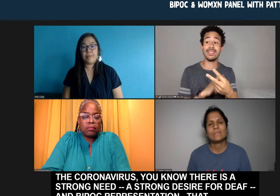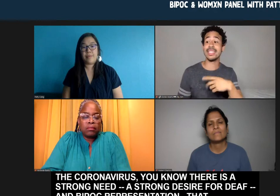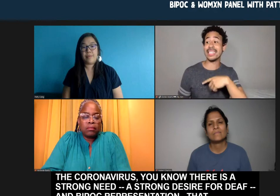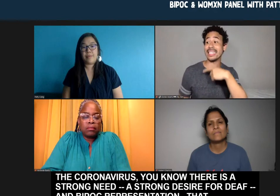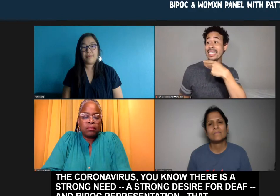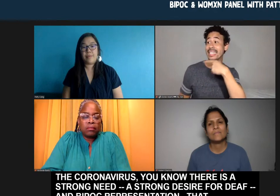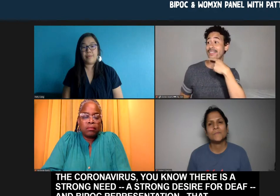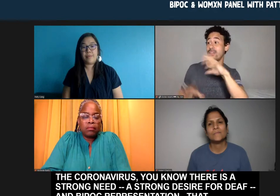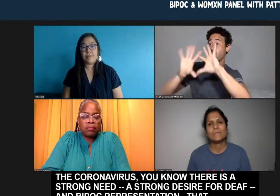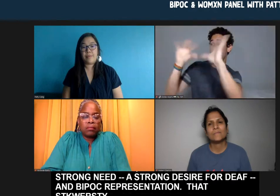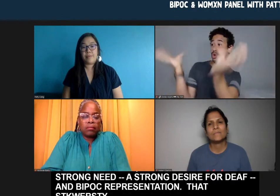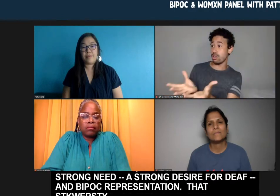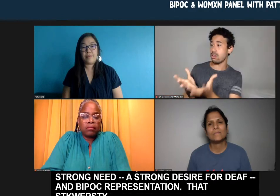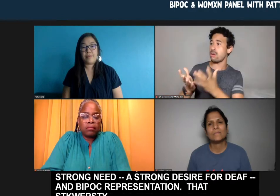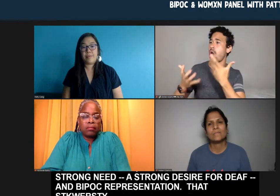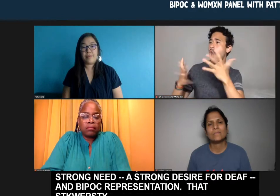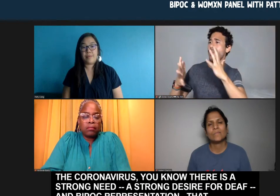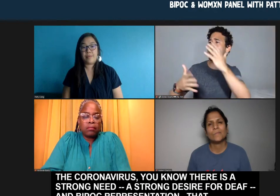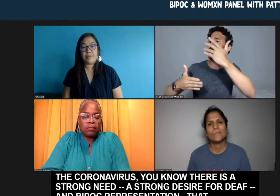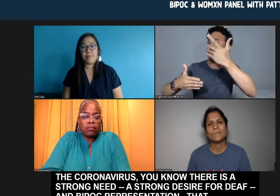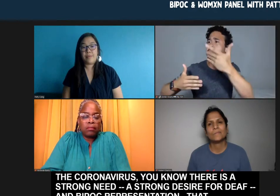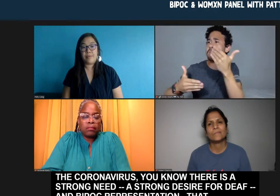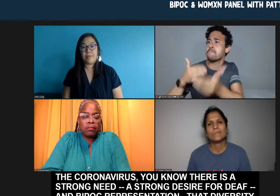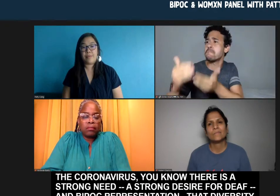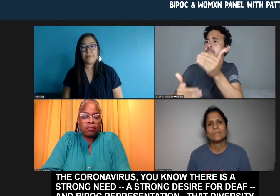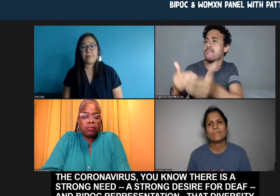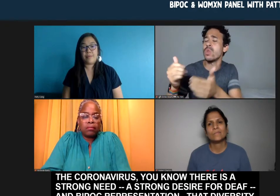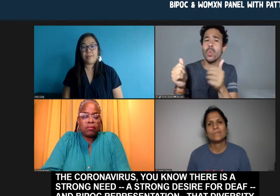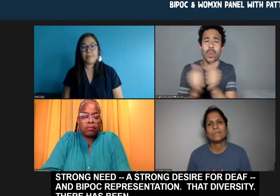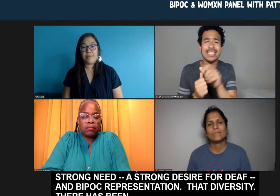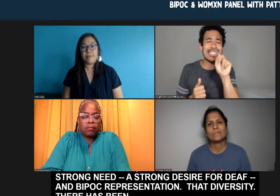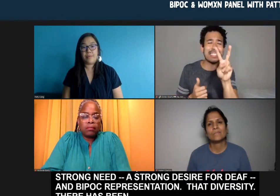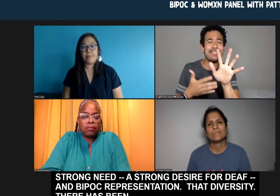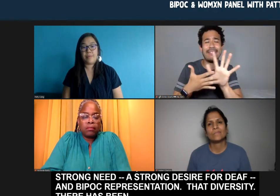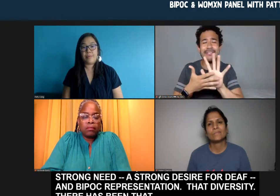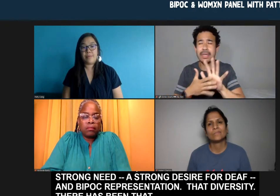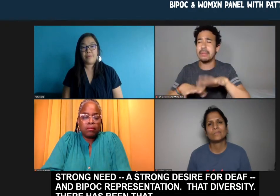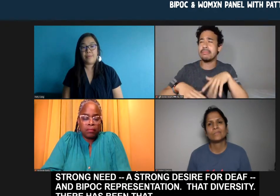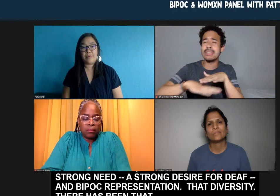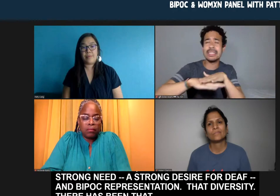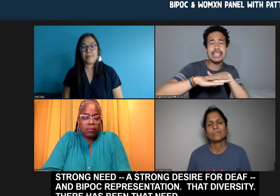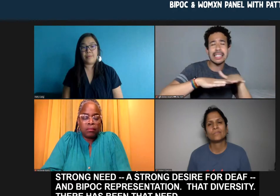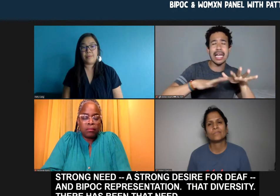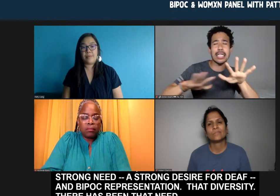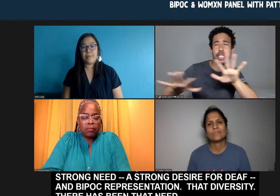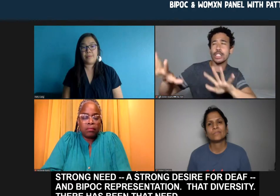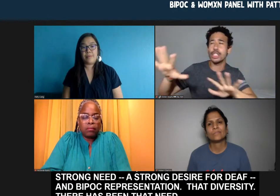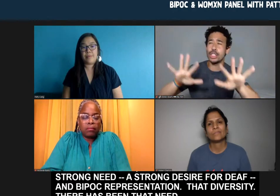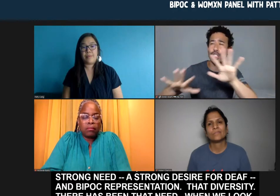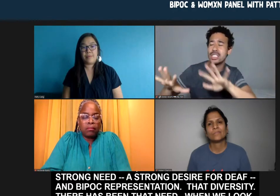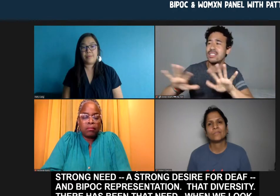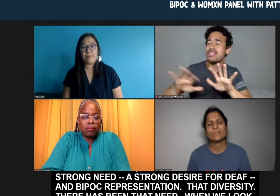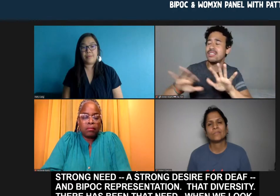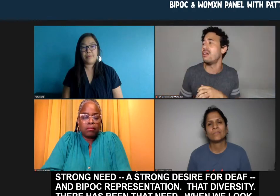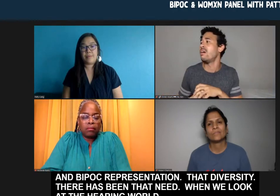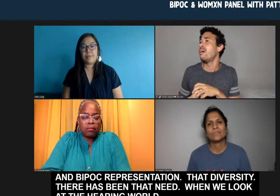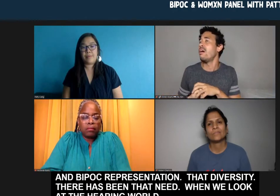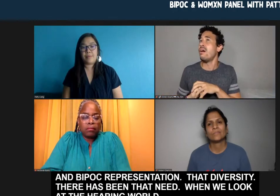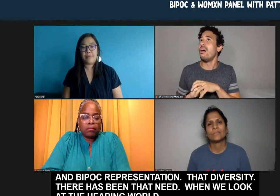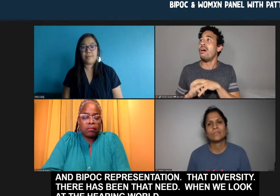interesting because when we look at the perspective of the hearing world and we see how it's been progressing with TV and film and stage theater and all